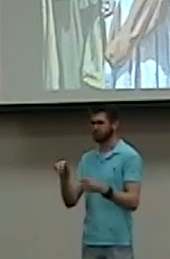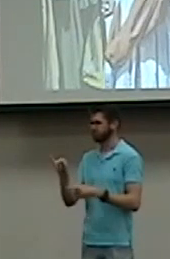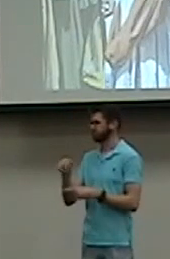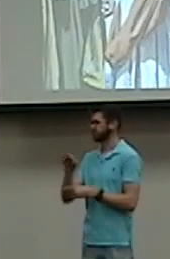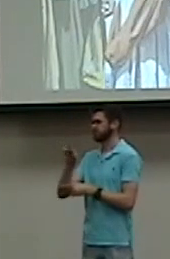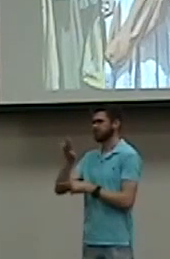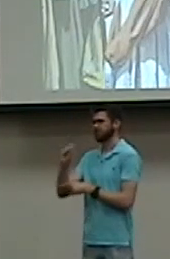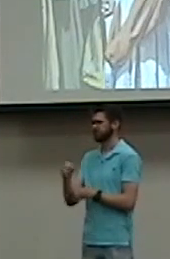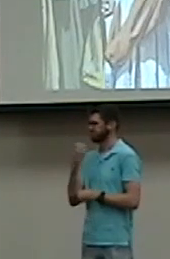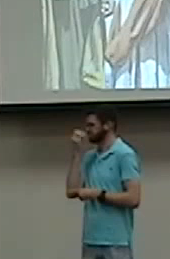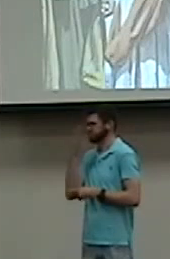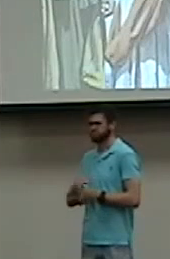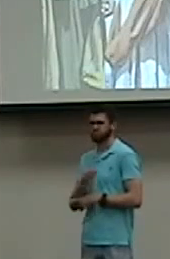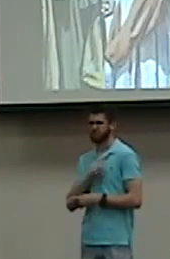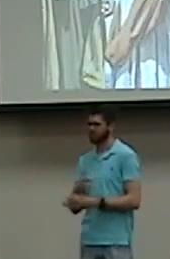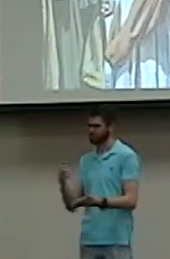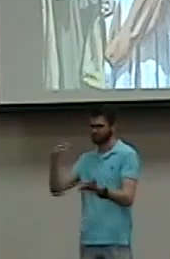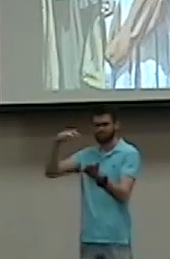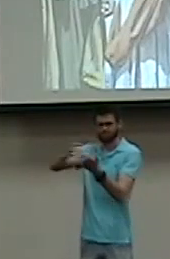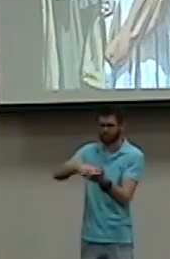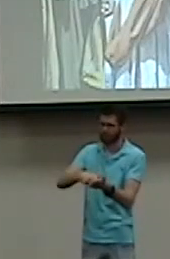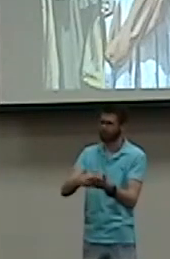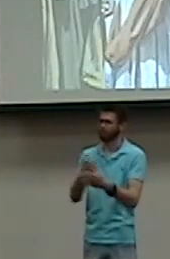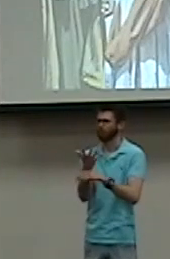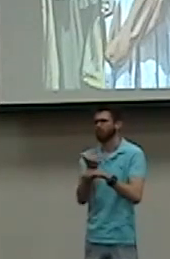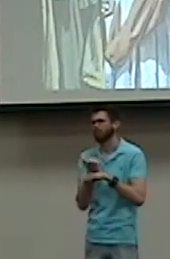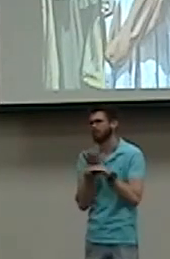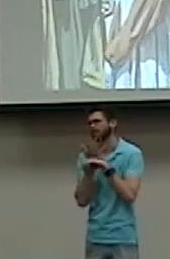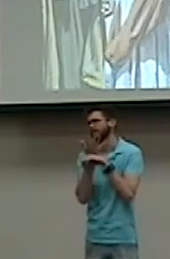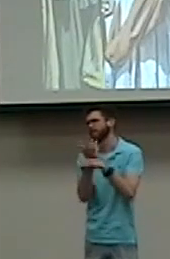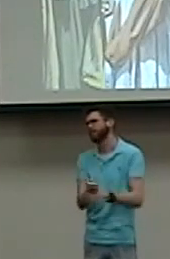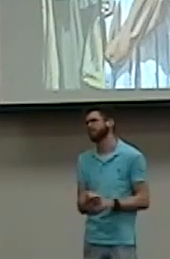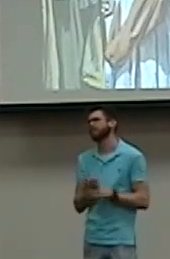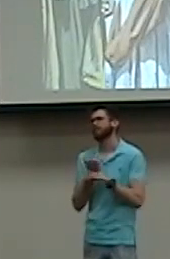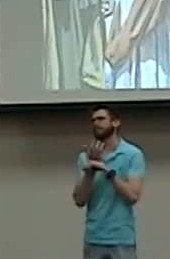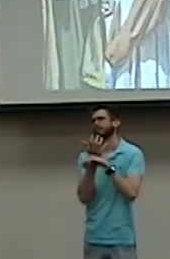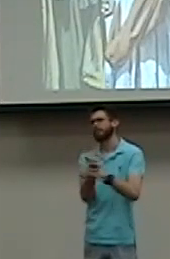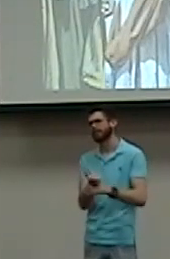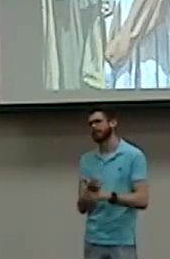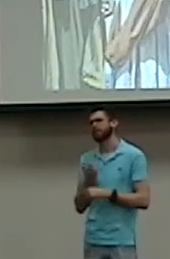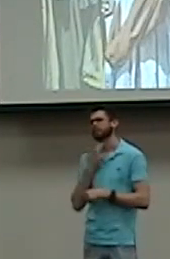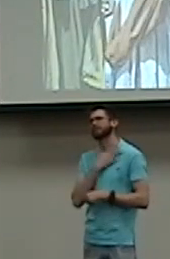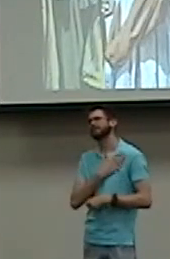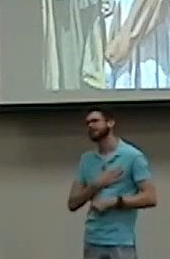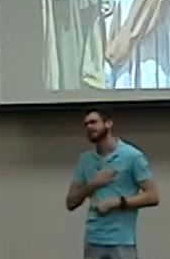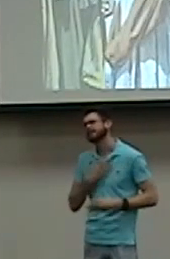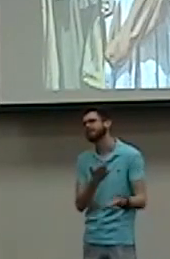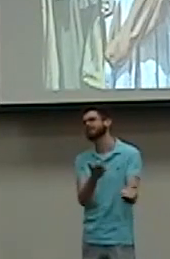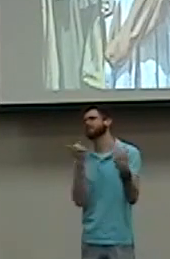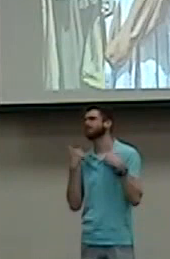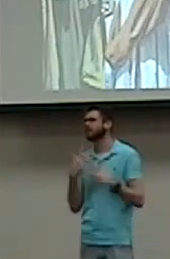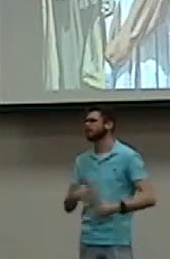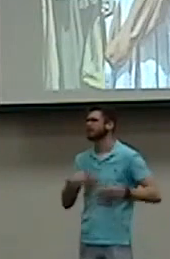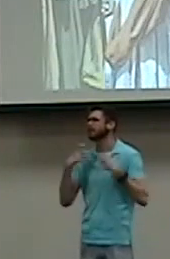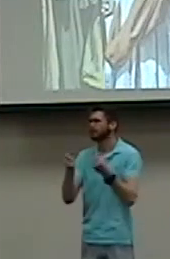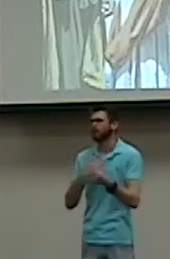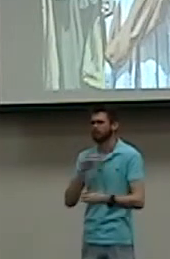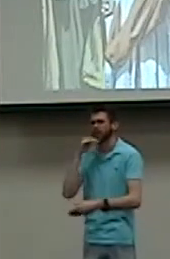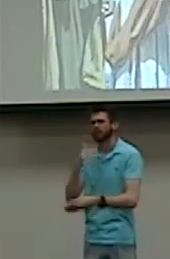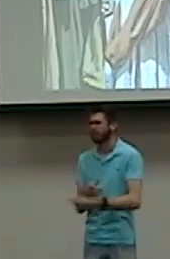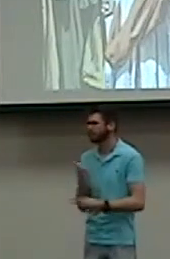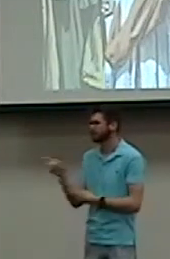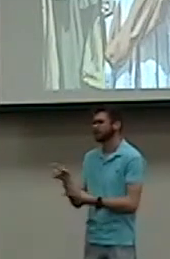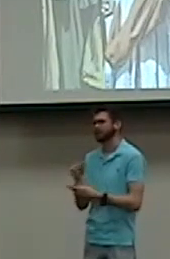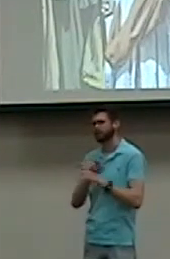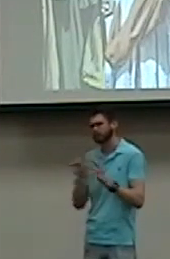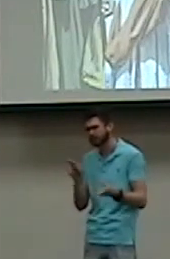throws himself at the feet of Christ, and he begs him, he pleads with him, "Please come heal my daughter. She is dying. I